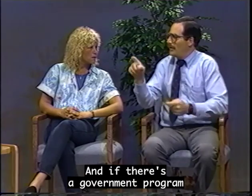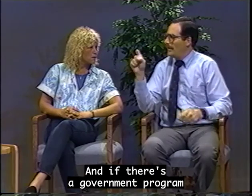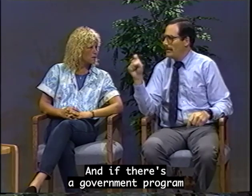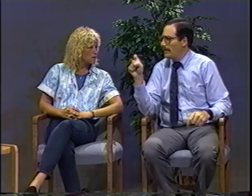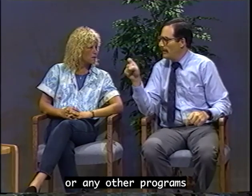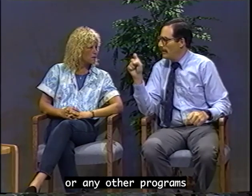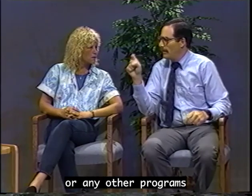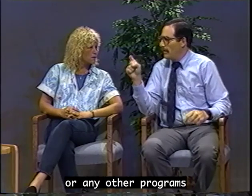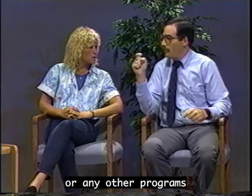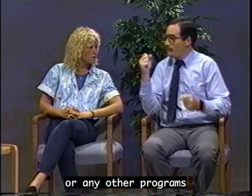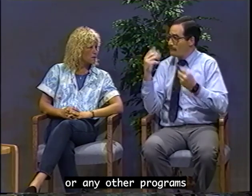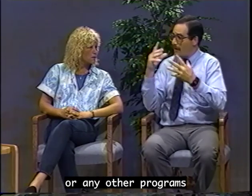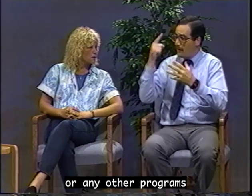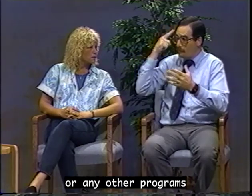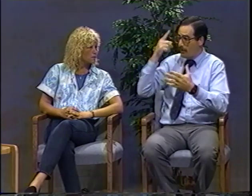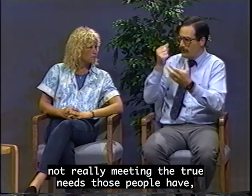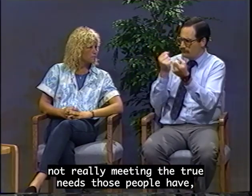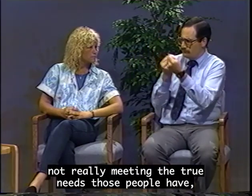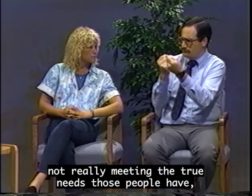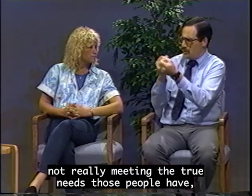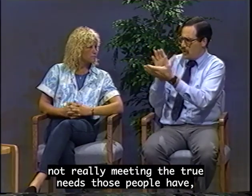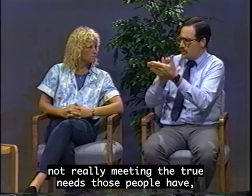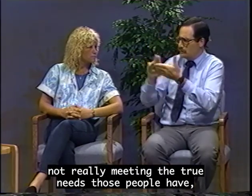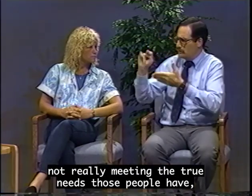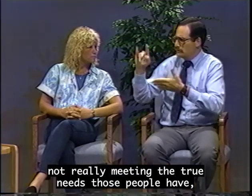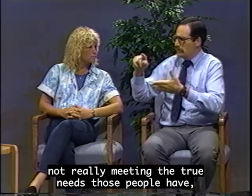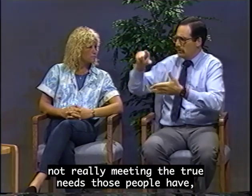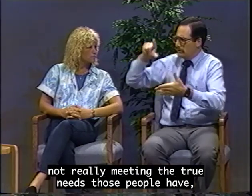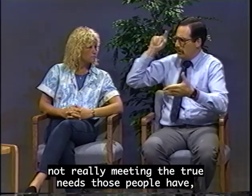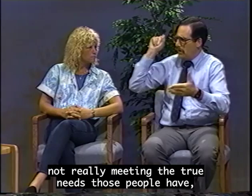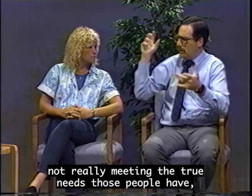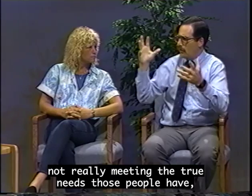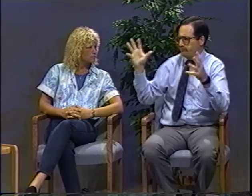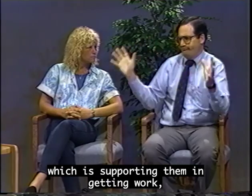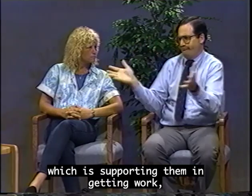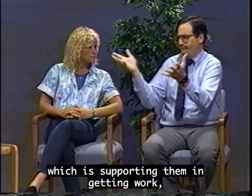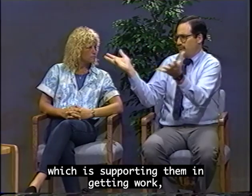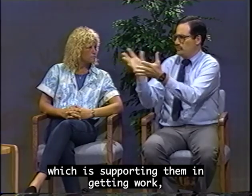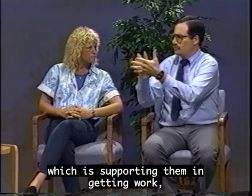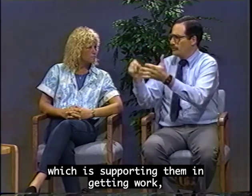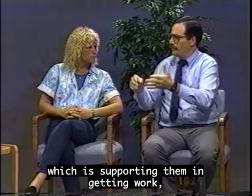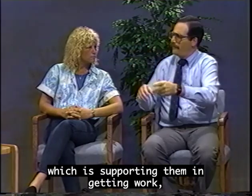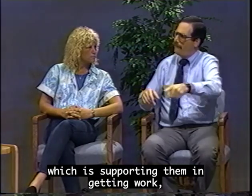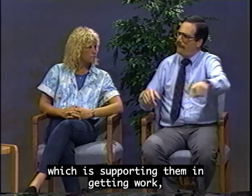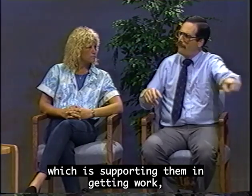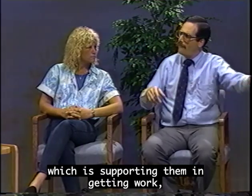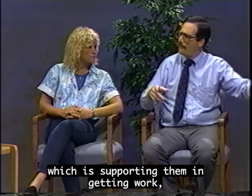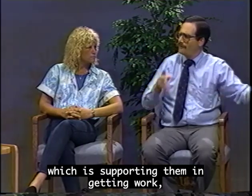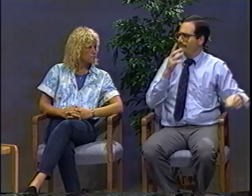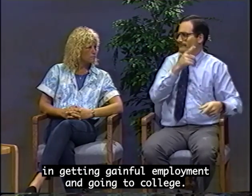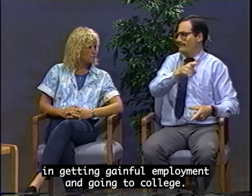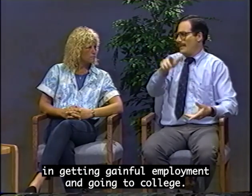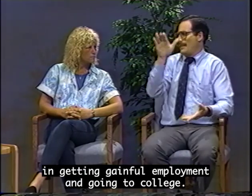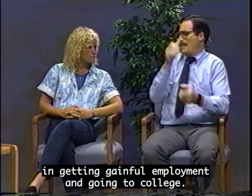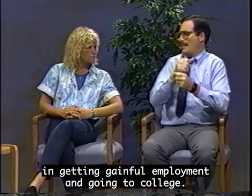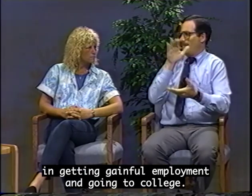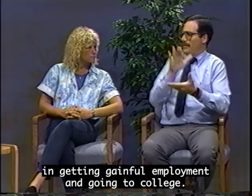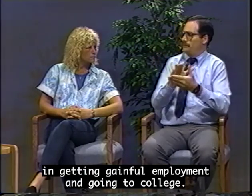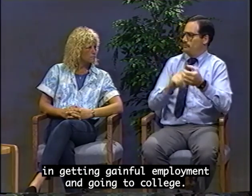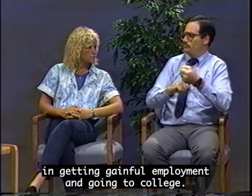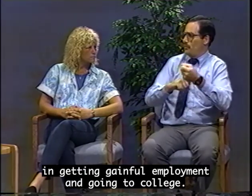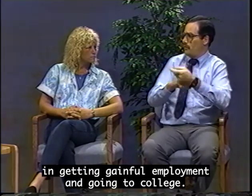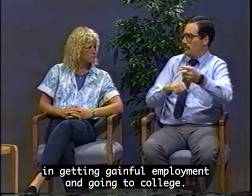there's a government program or any other programs, not really meeting the true needs those people have, which is supporting them in getting work and getting